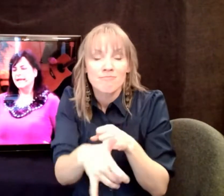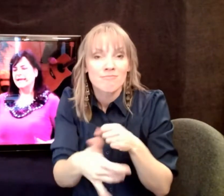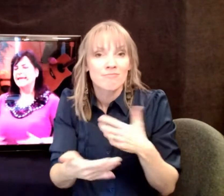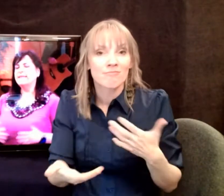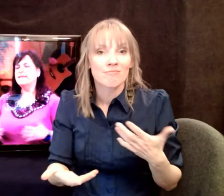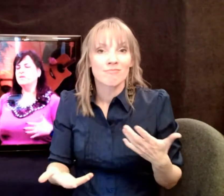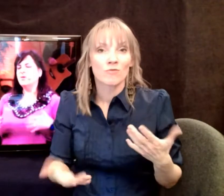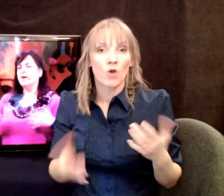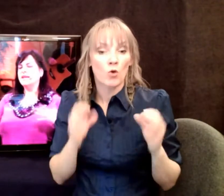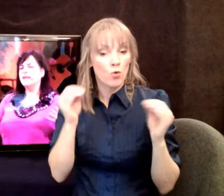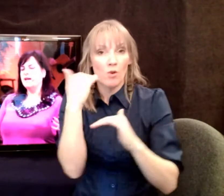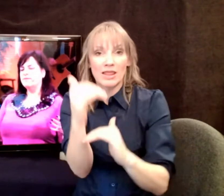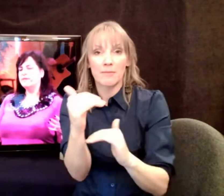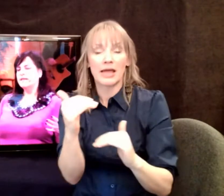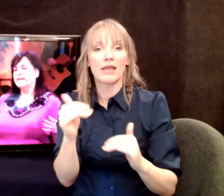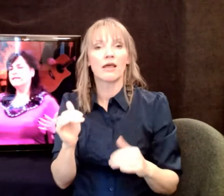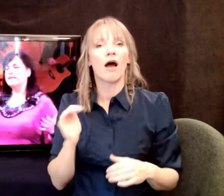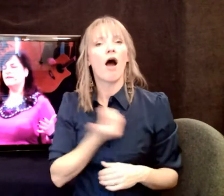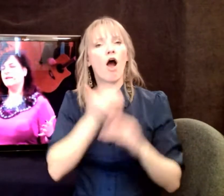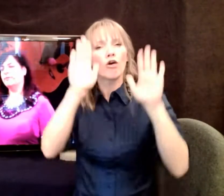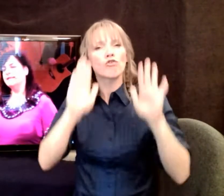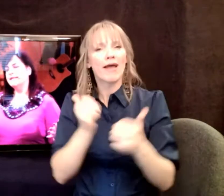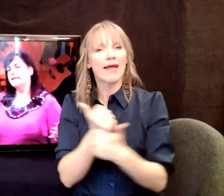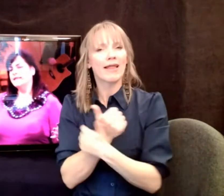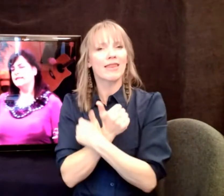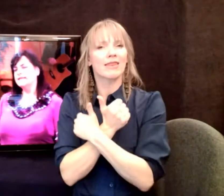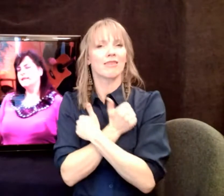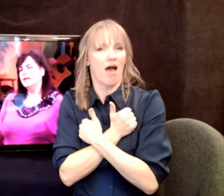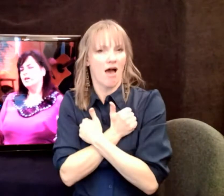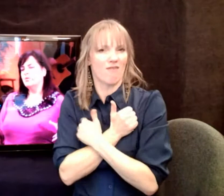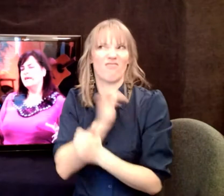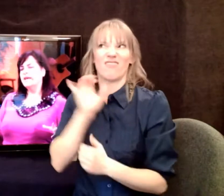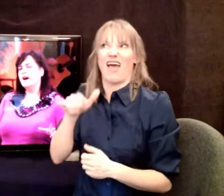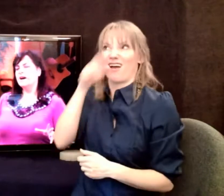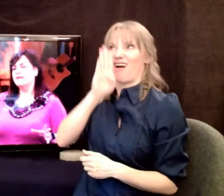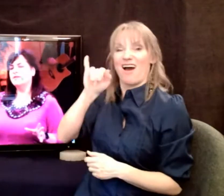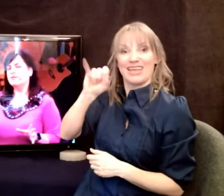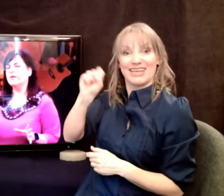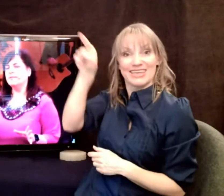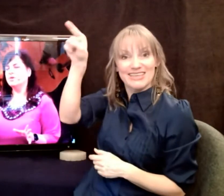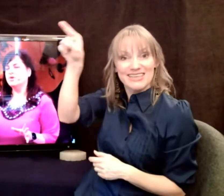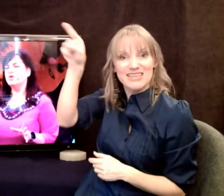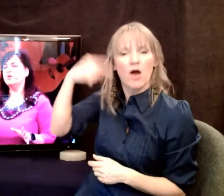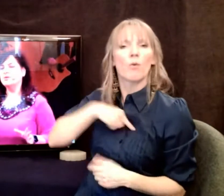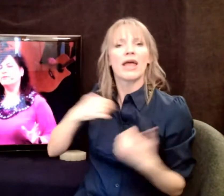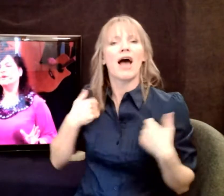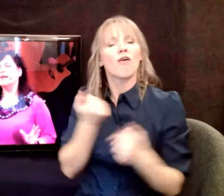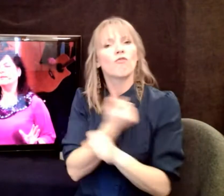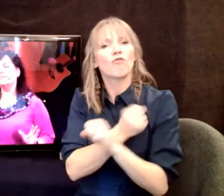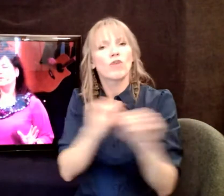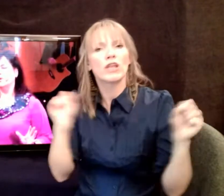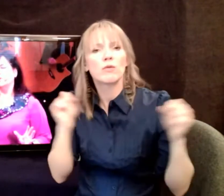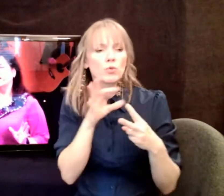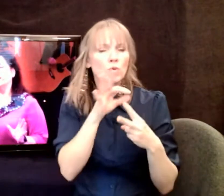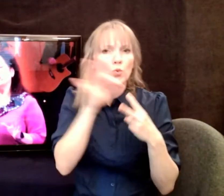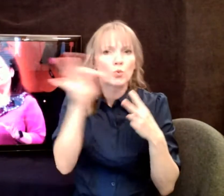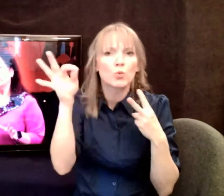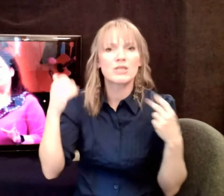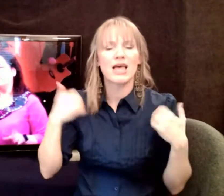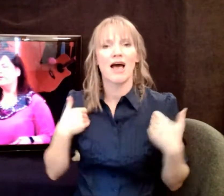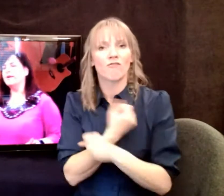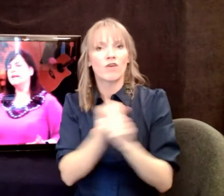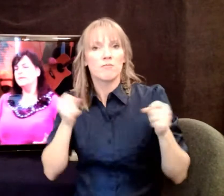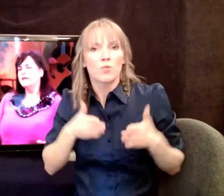And in this great love that this divine presence is, we are given the freedom to choose, the freedom to allow,